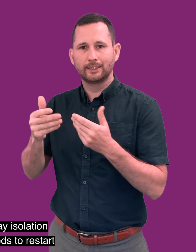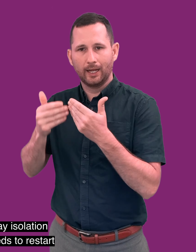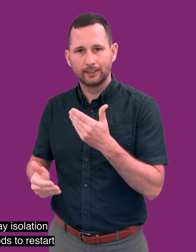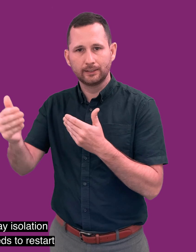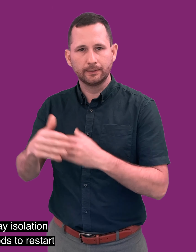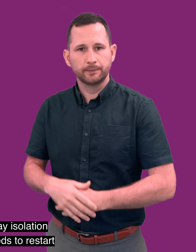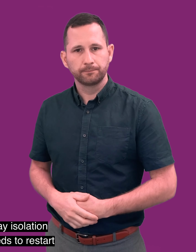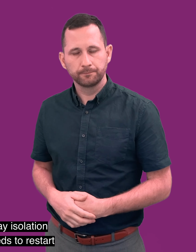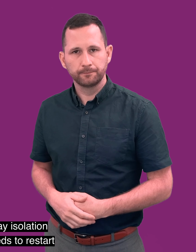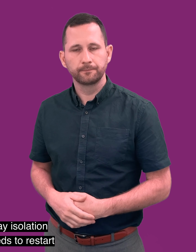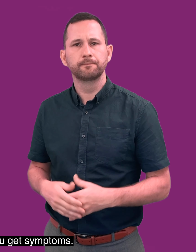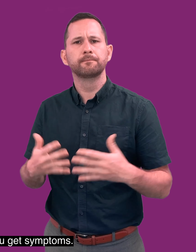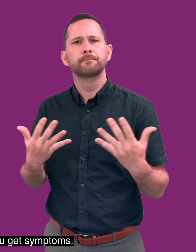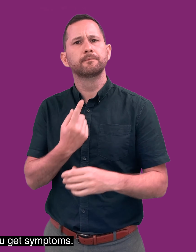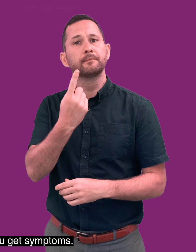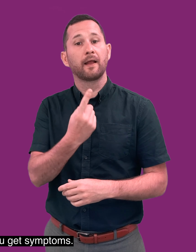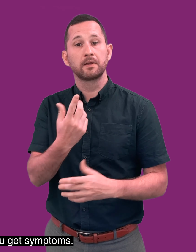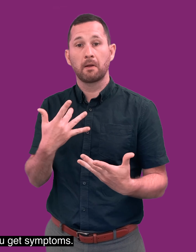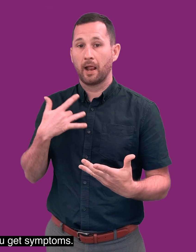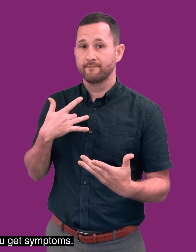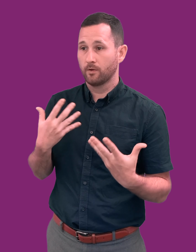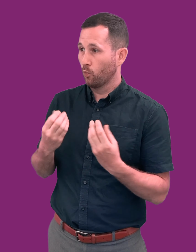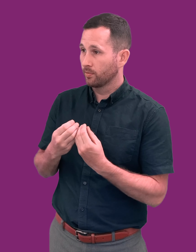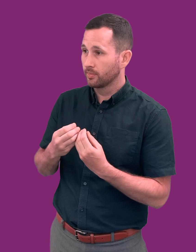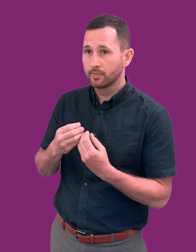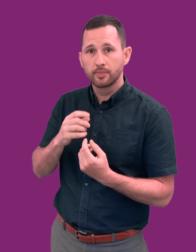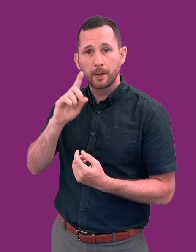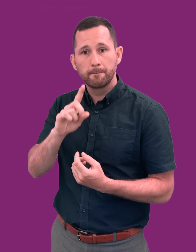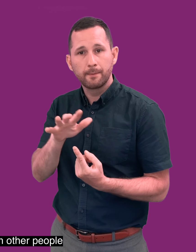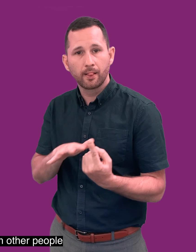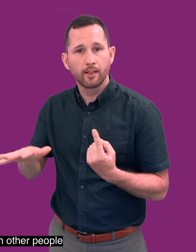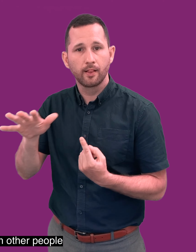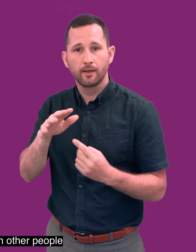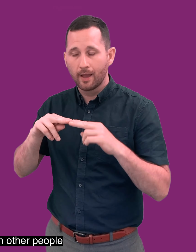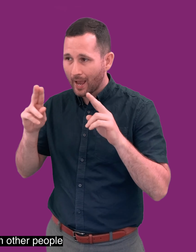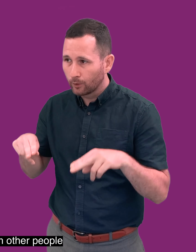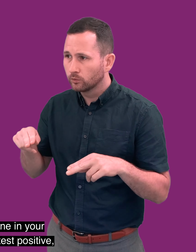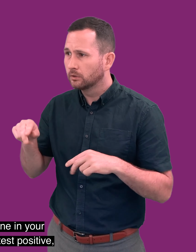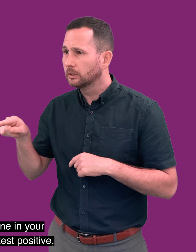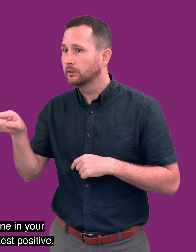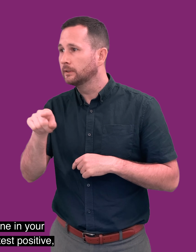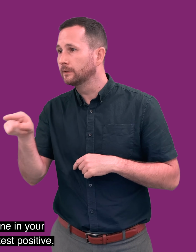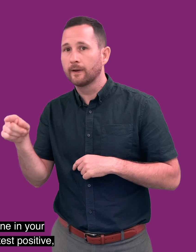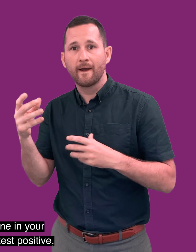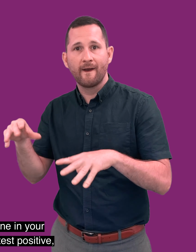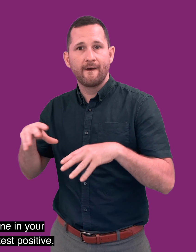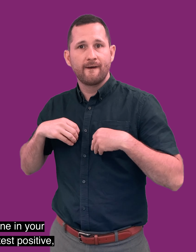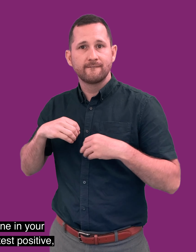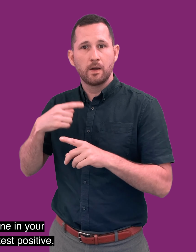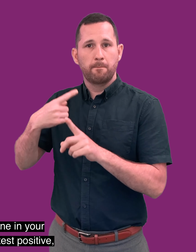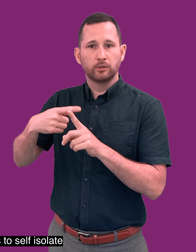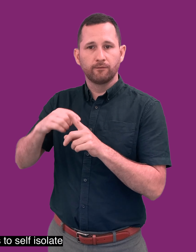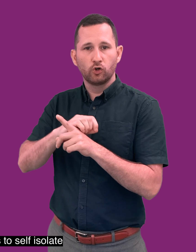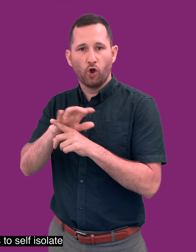period needs to restart from the day you get symptoms. If you live with other people and anyone in your household tests